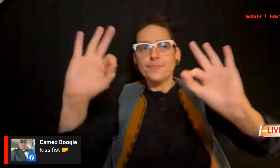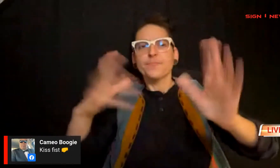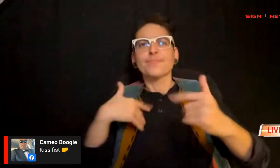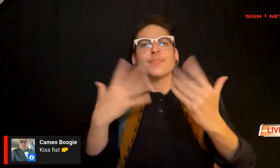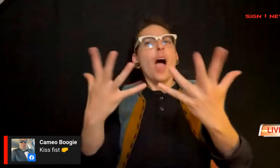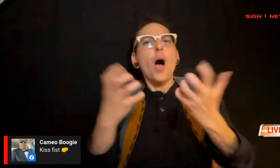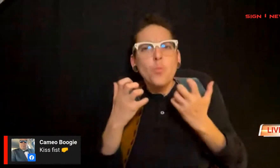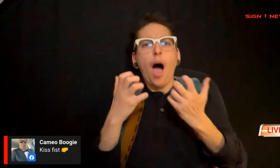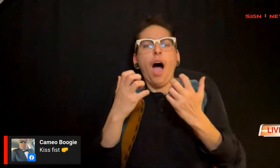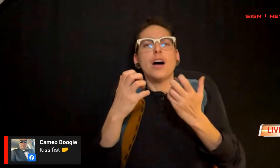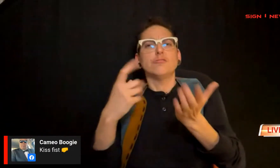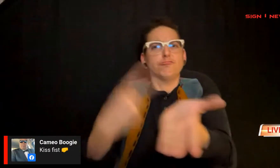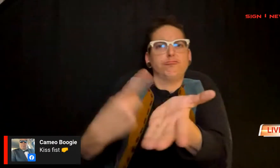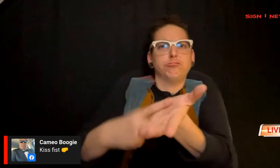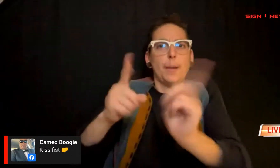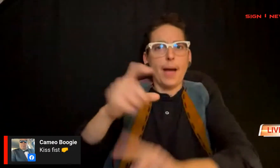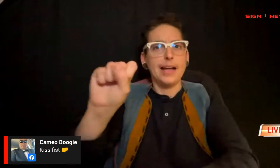question. Anyway,